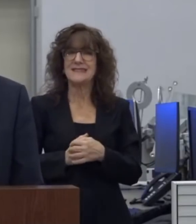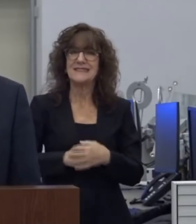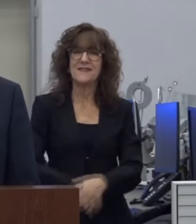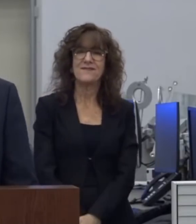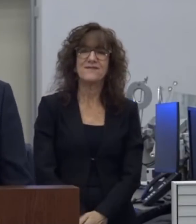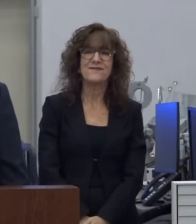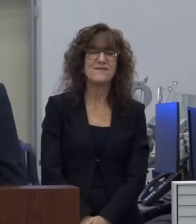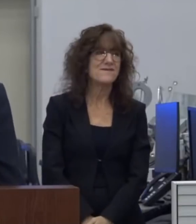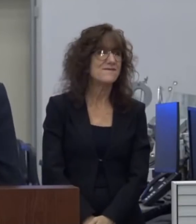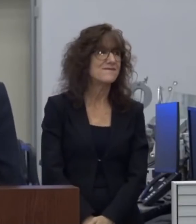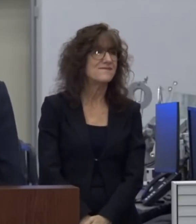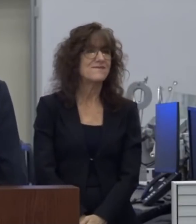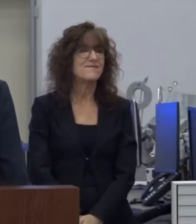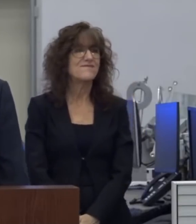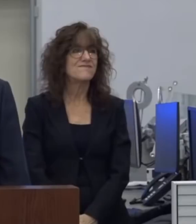Just one